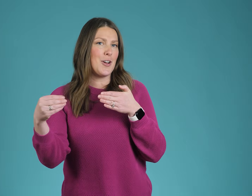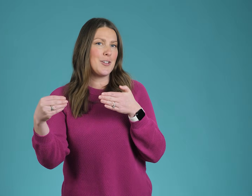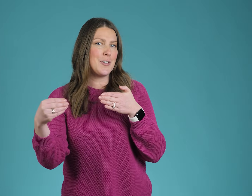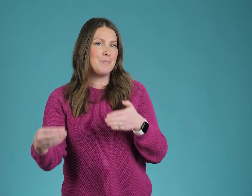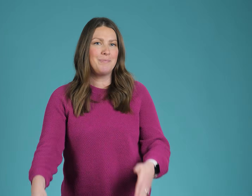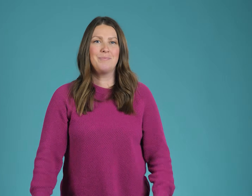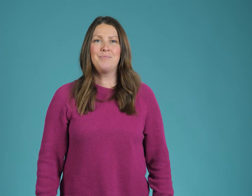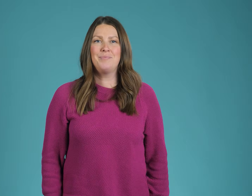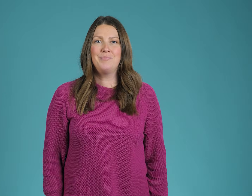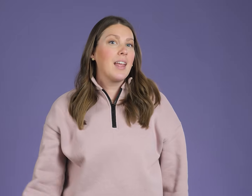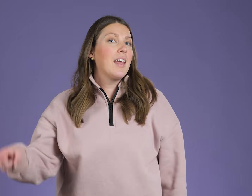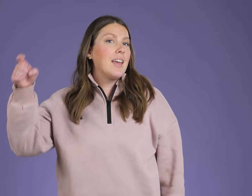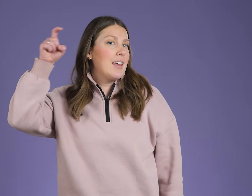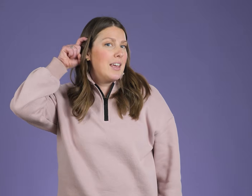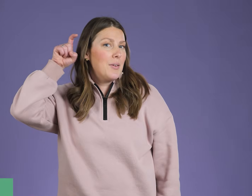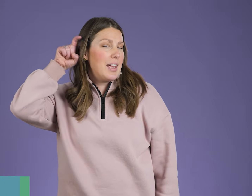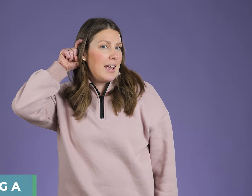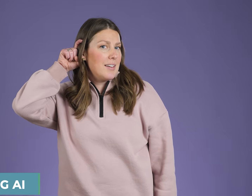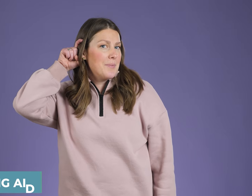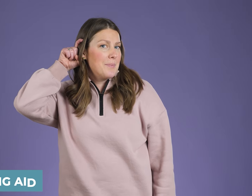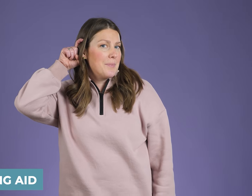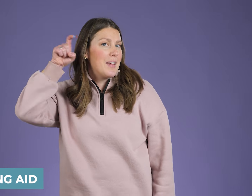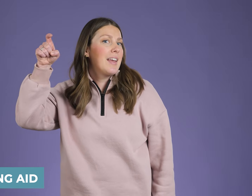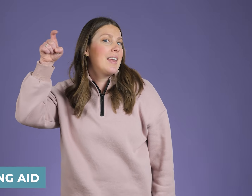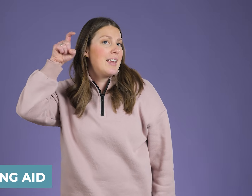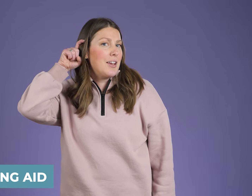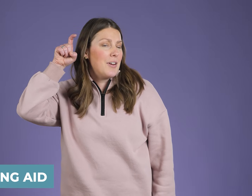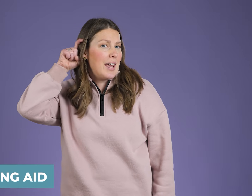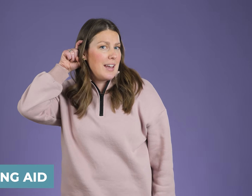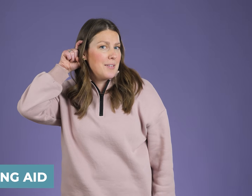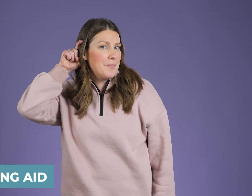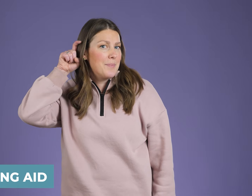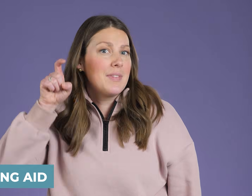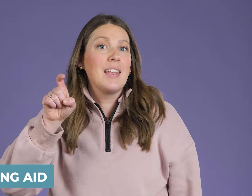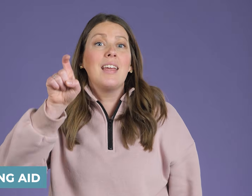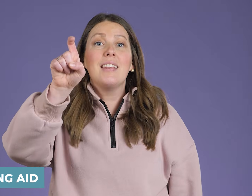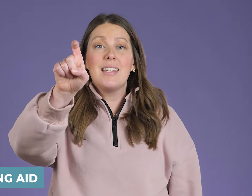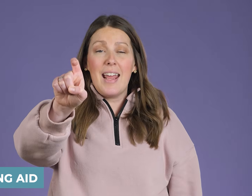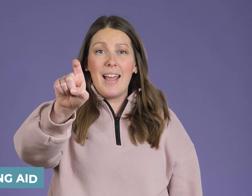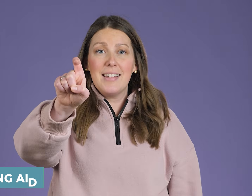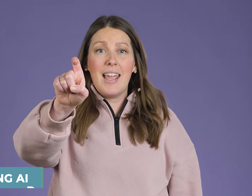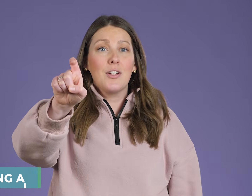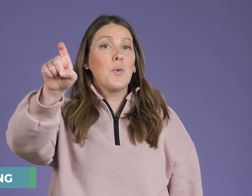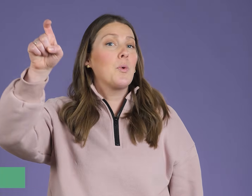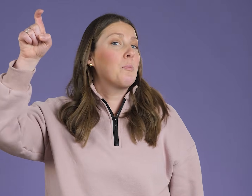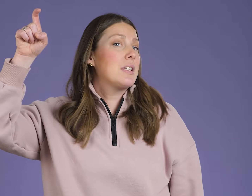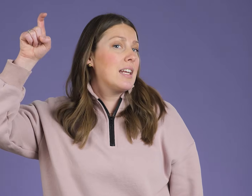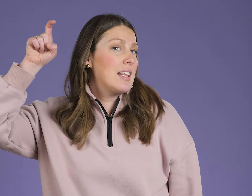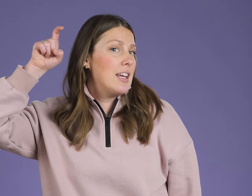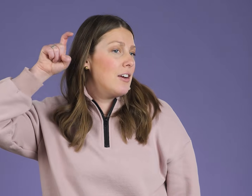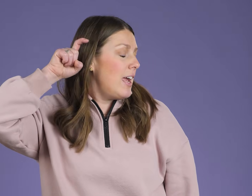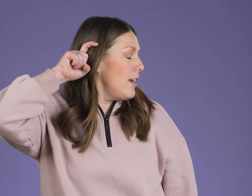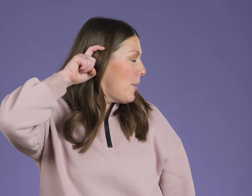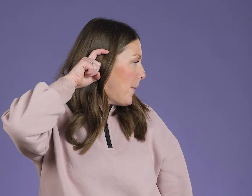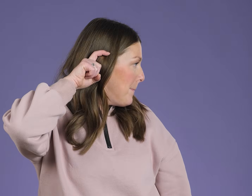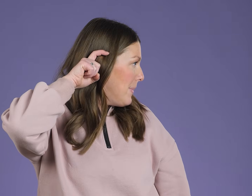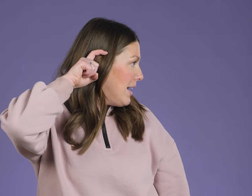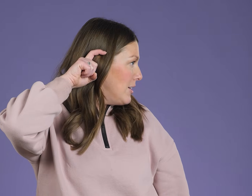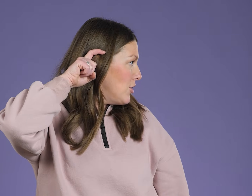dollar. Hearing aid. Hearing aid. It's an X hand representing the hearing aid behind your